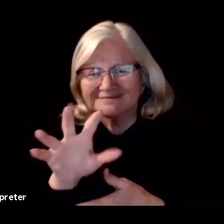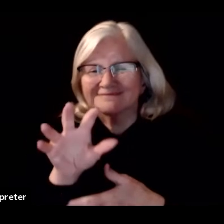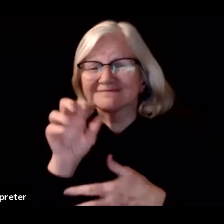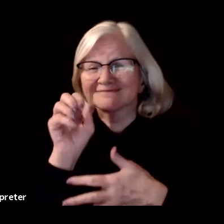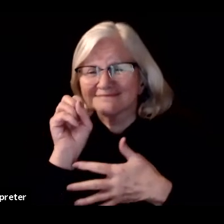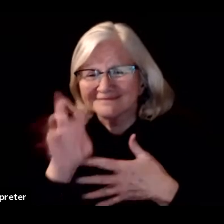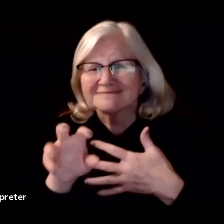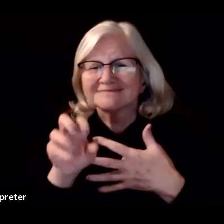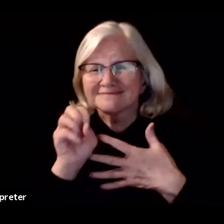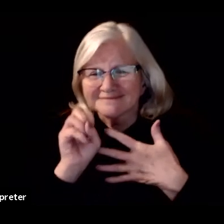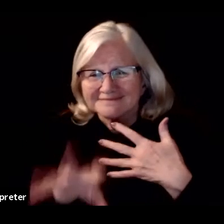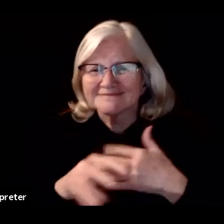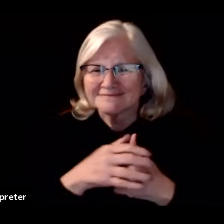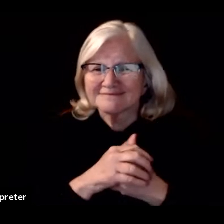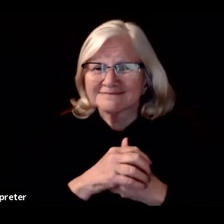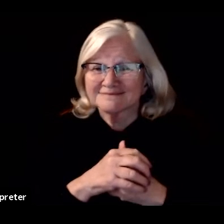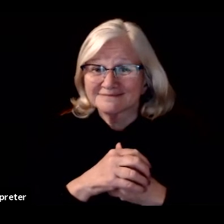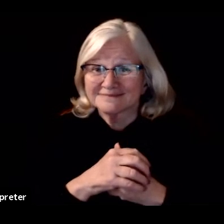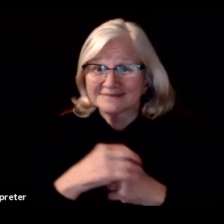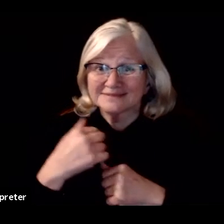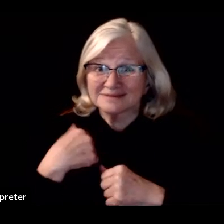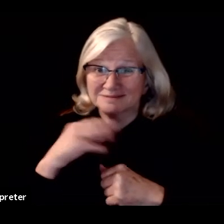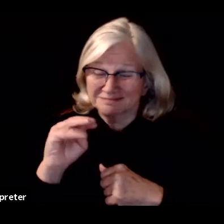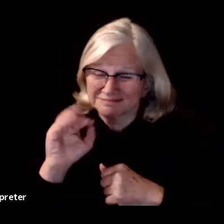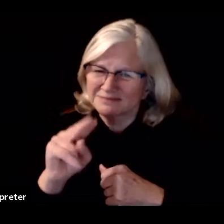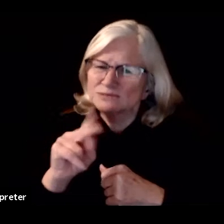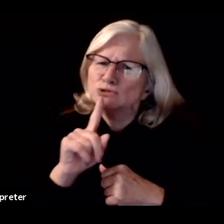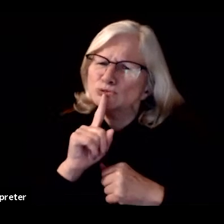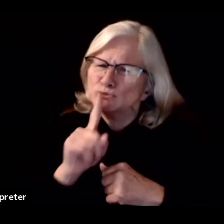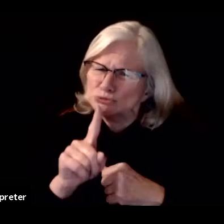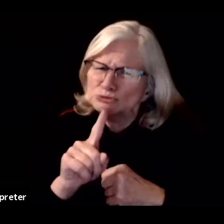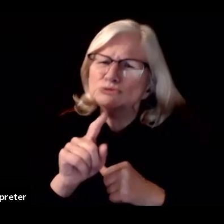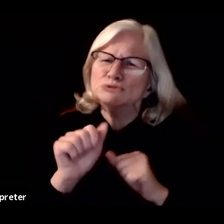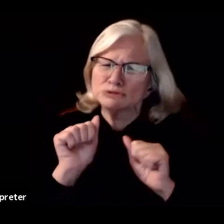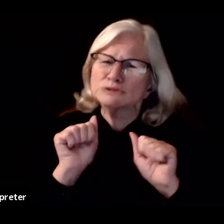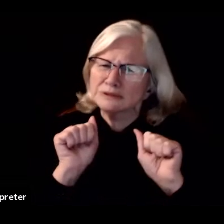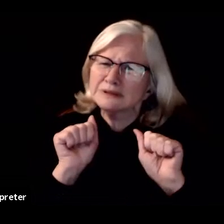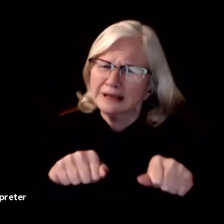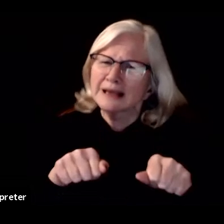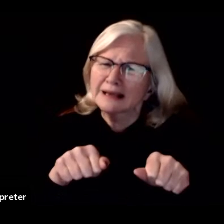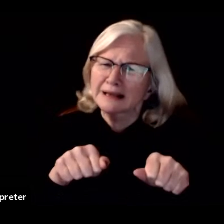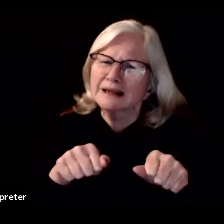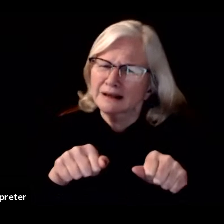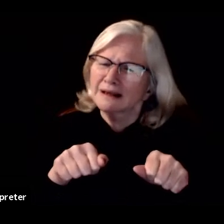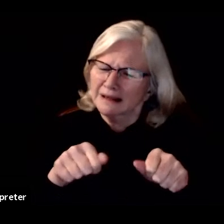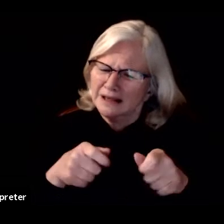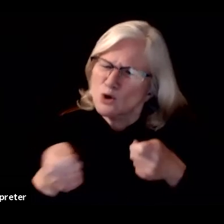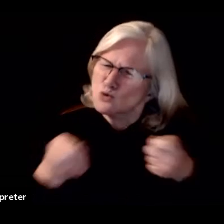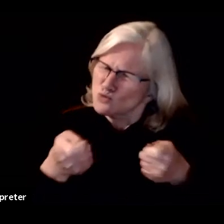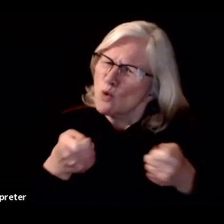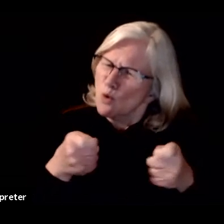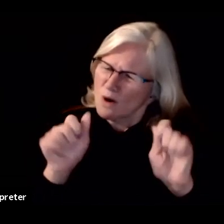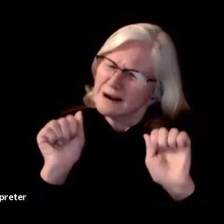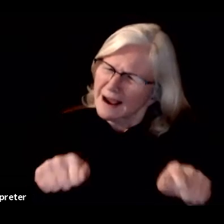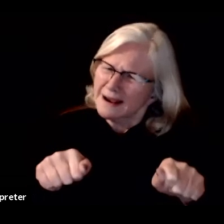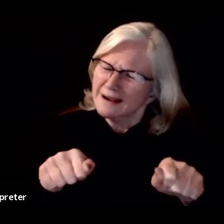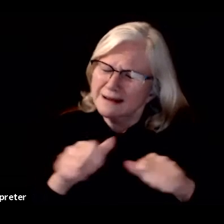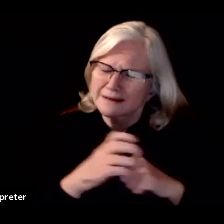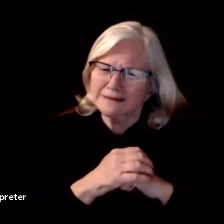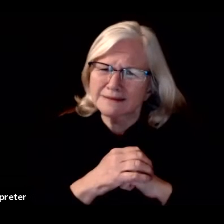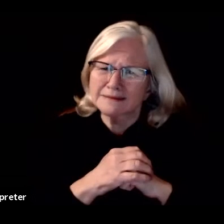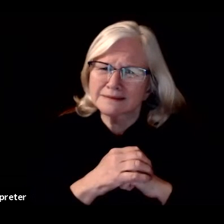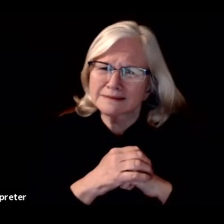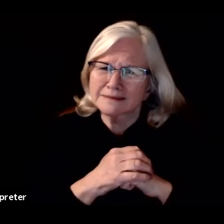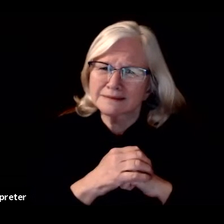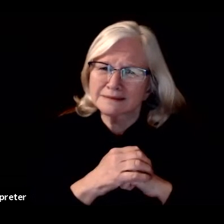as Minnesotans to help affect what happens from this point. We can either help to slow the spread of this virus, or we can